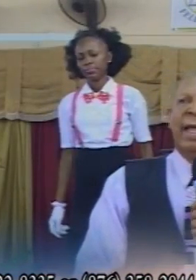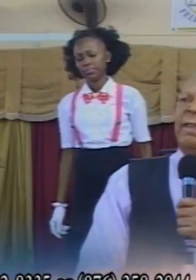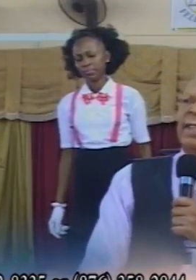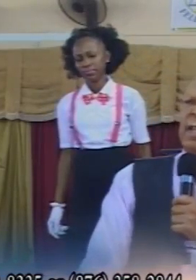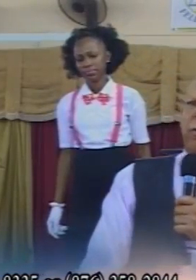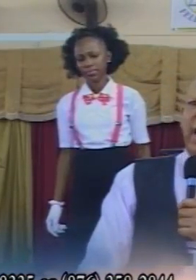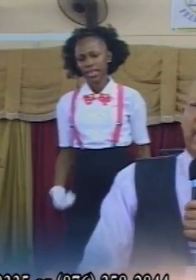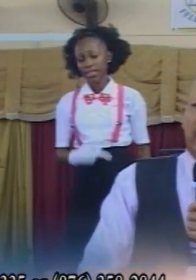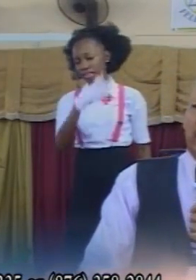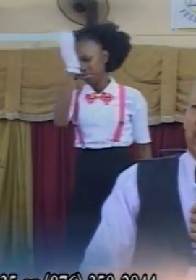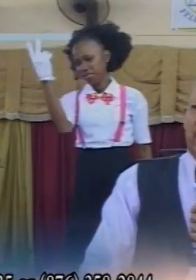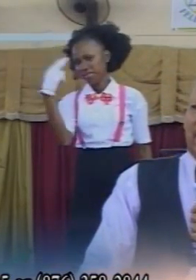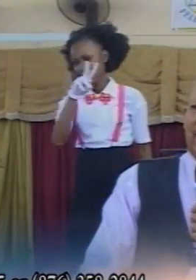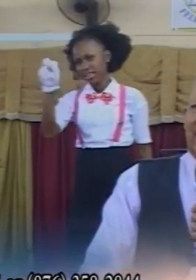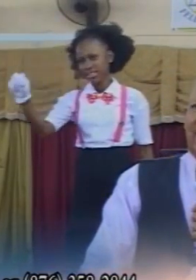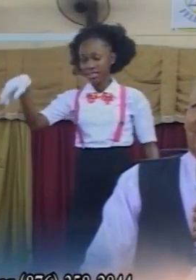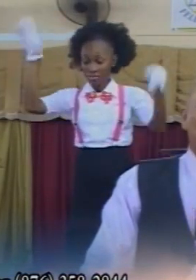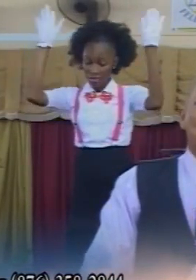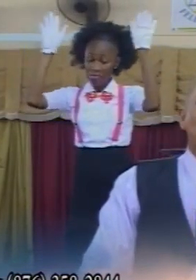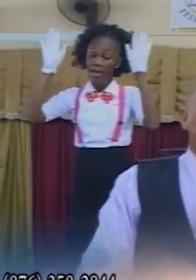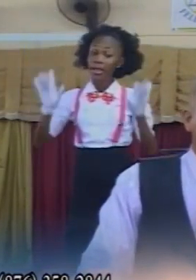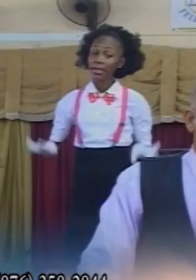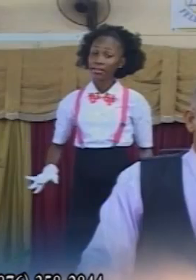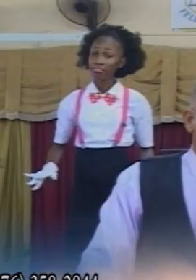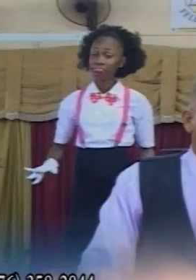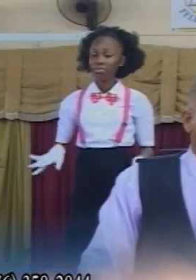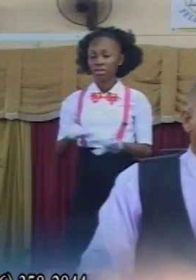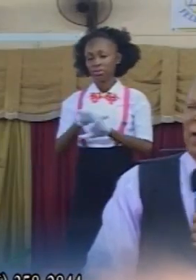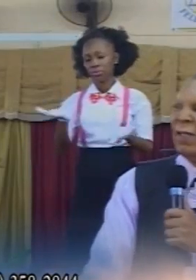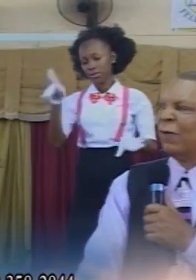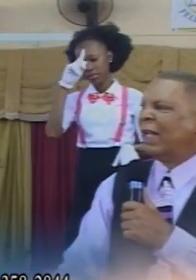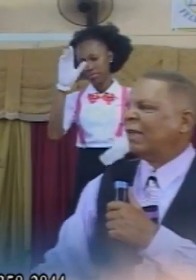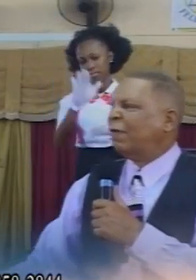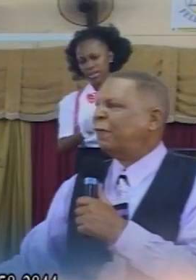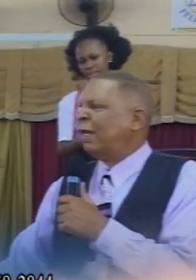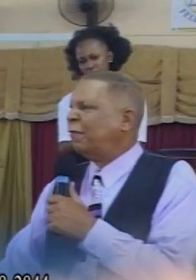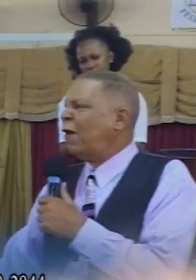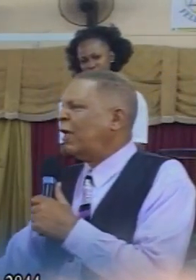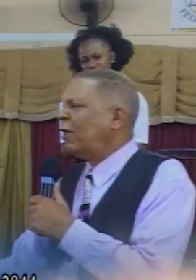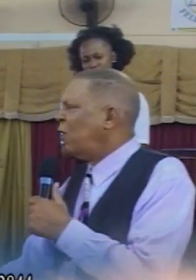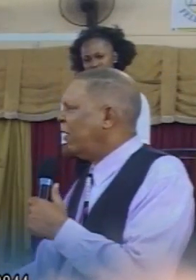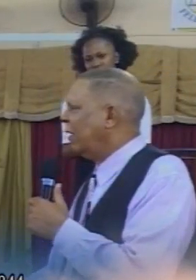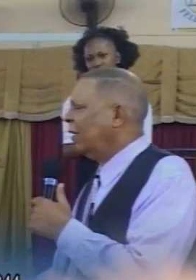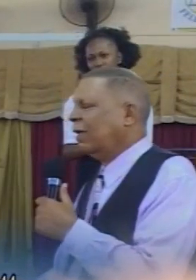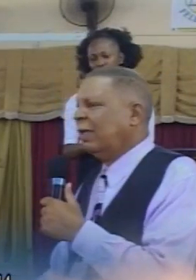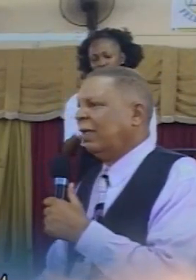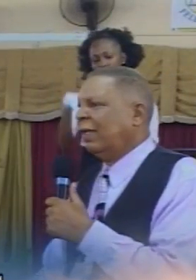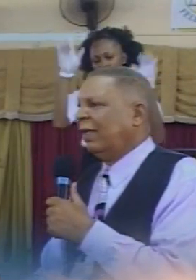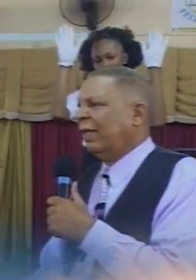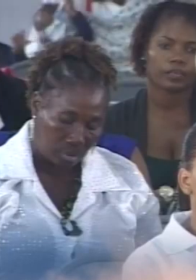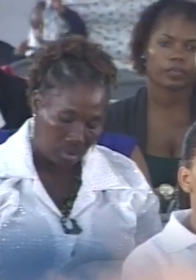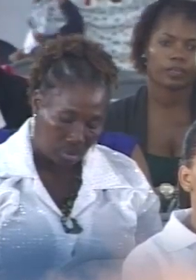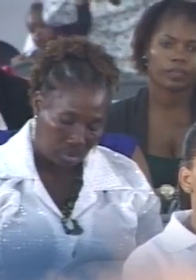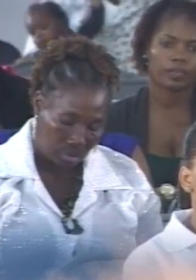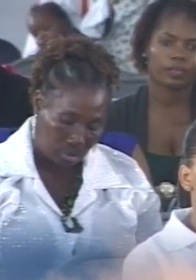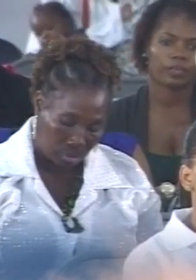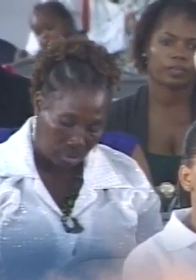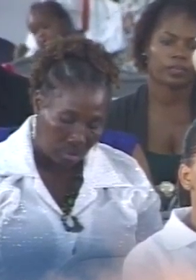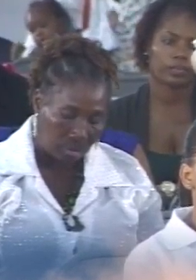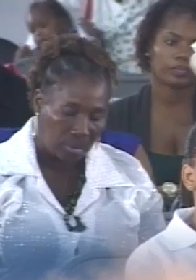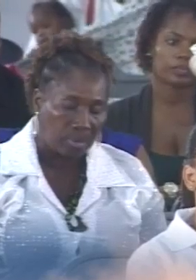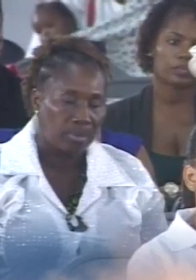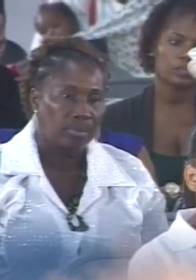They had never seen rain. So they don't believe him. Because rain had never fallen on the earth. But